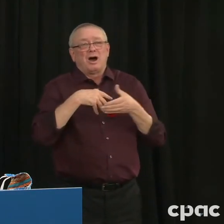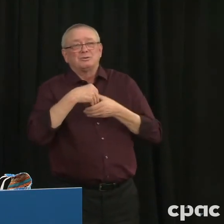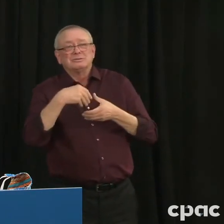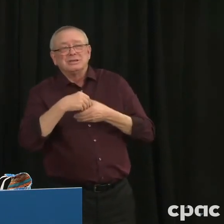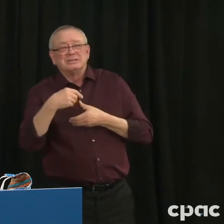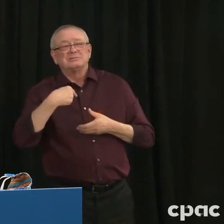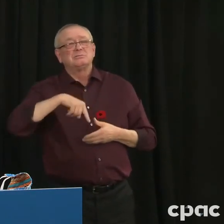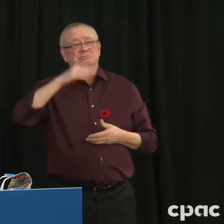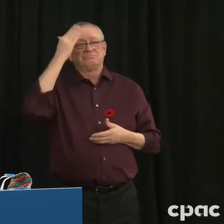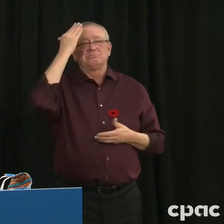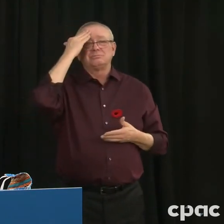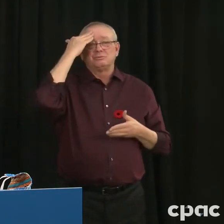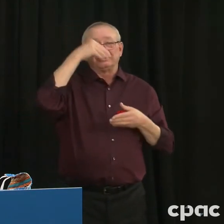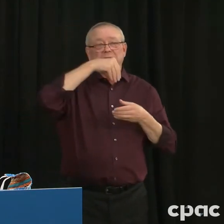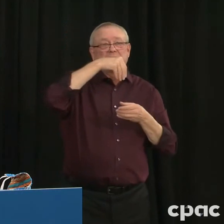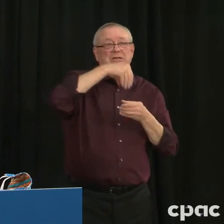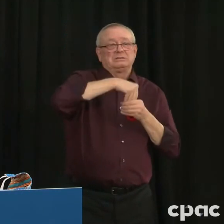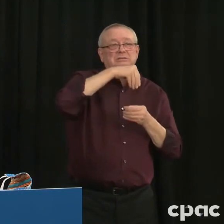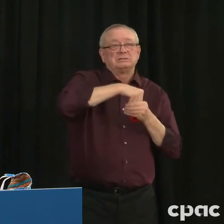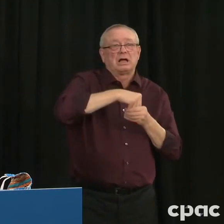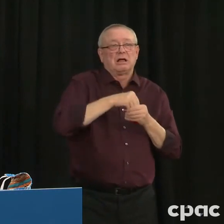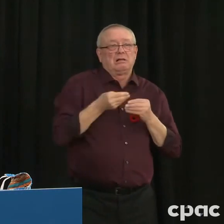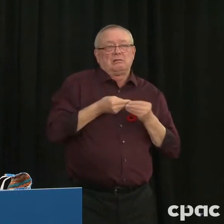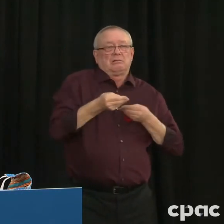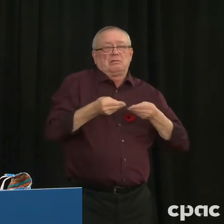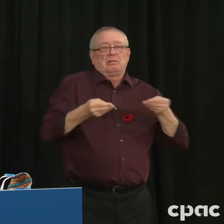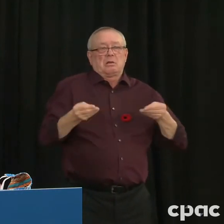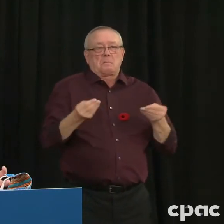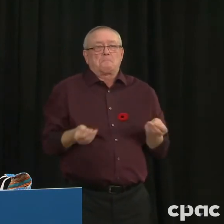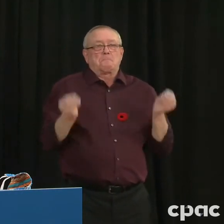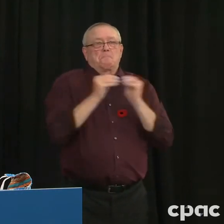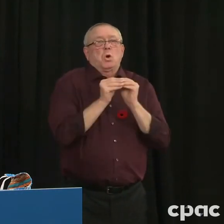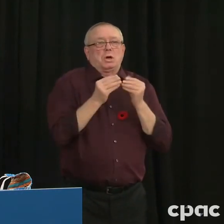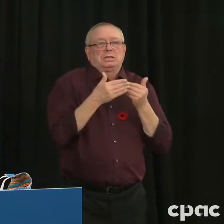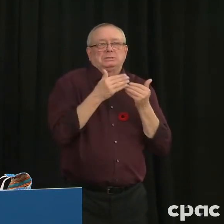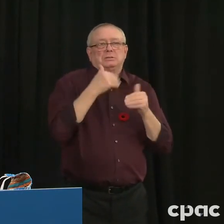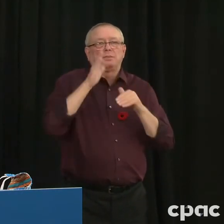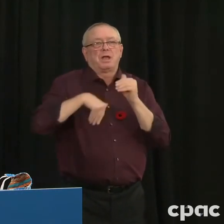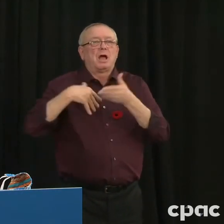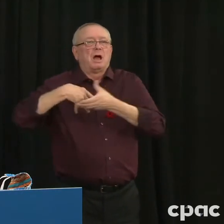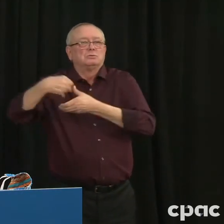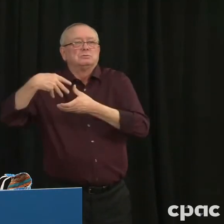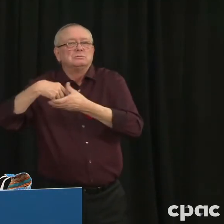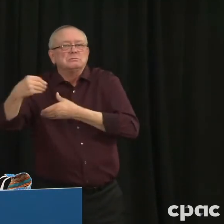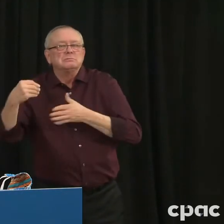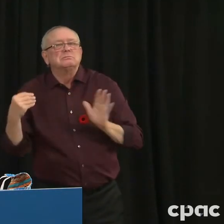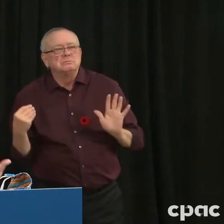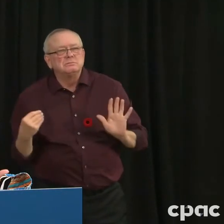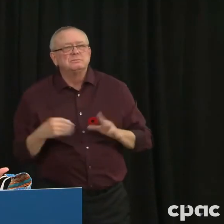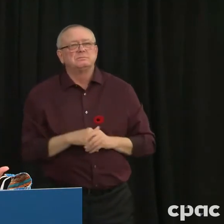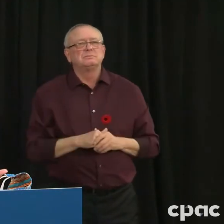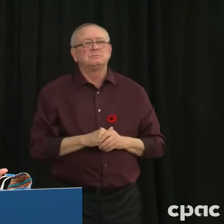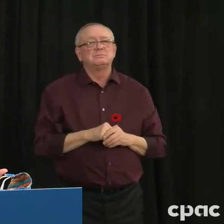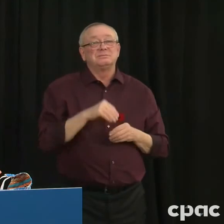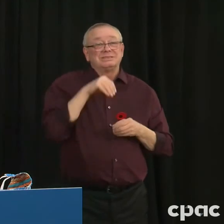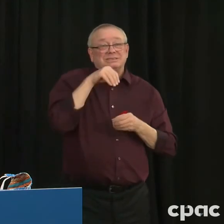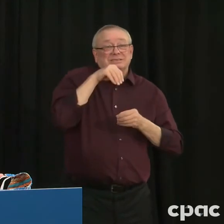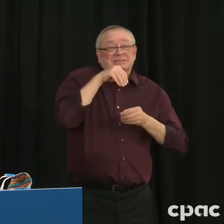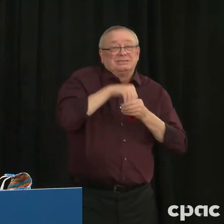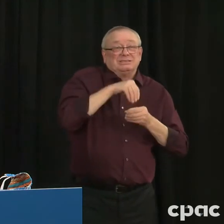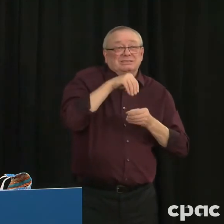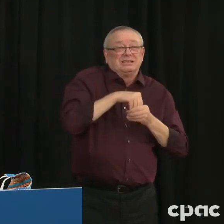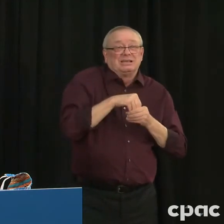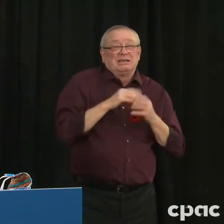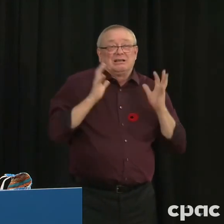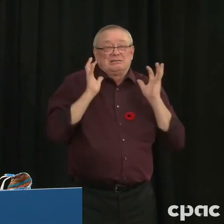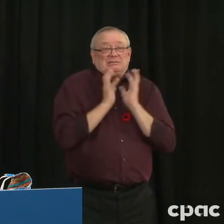indoors than out. And we know that when people are spending time in those close quarters, we can see very quick